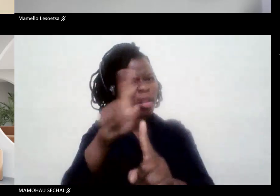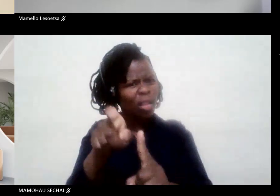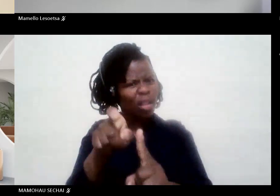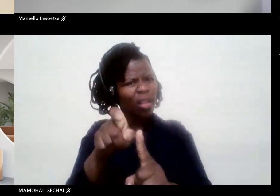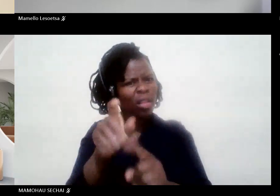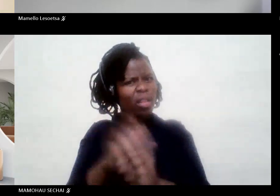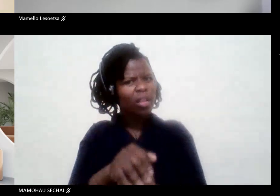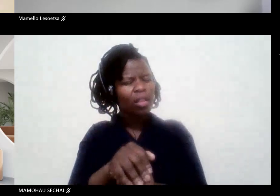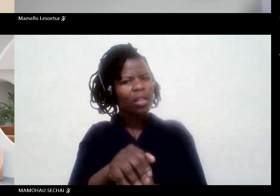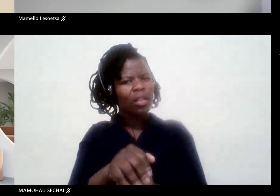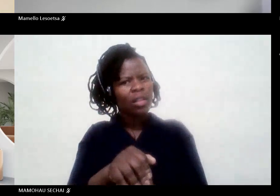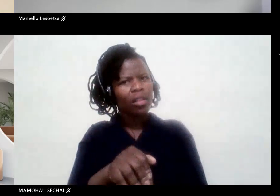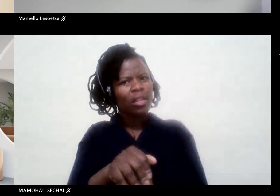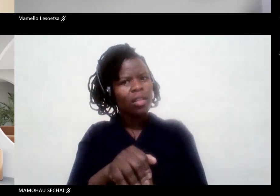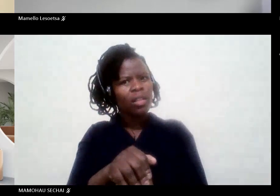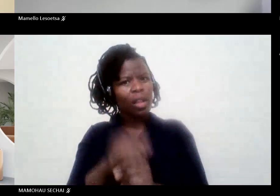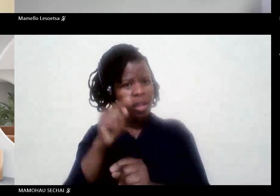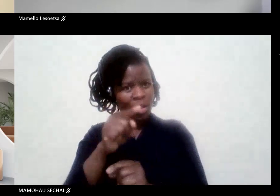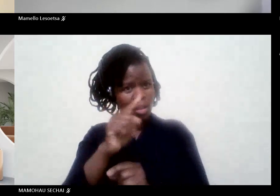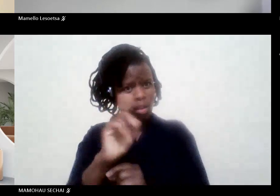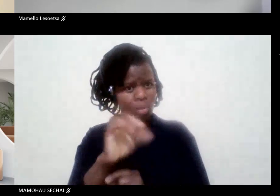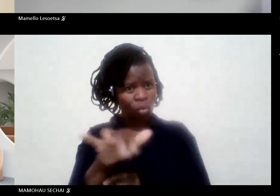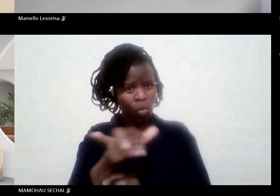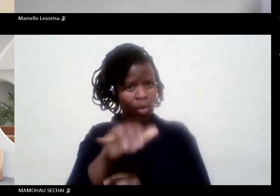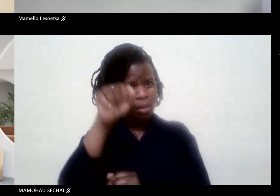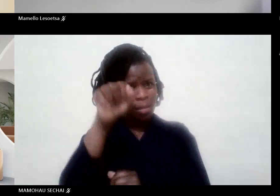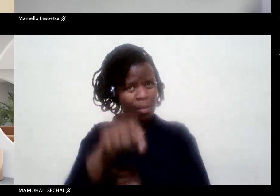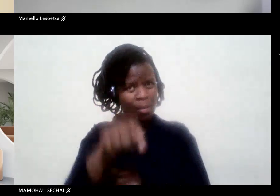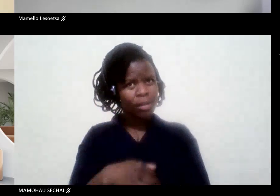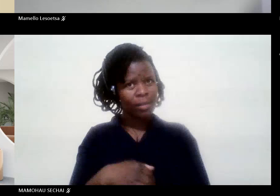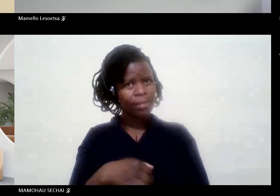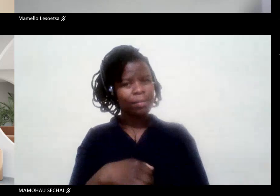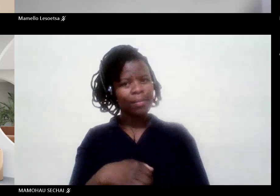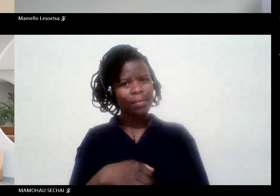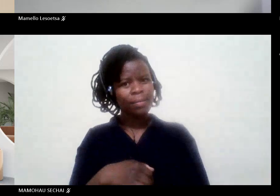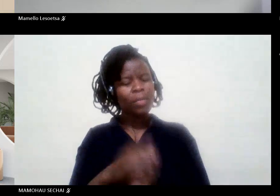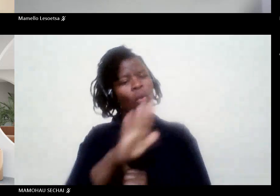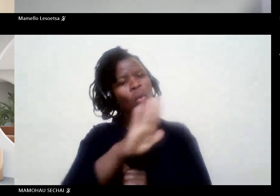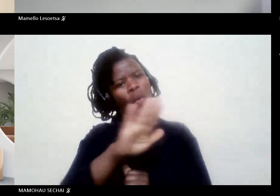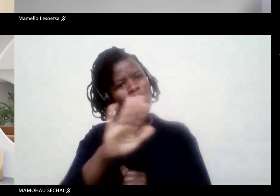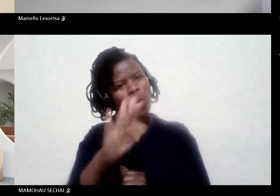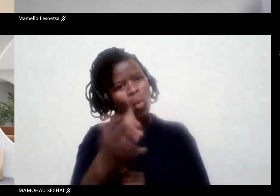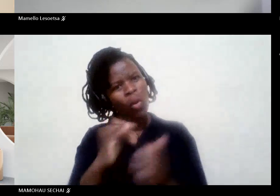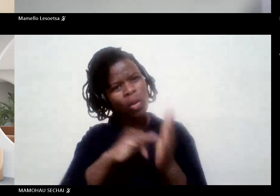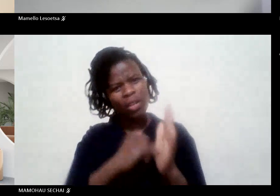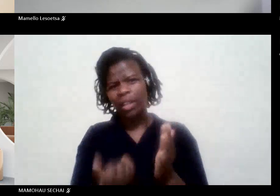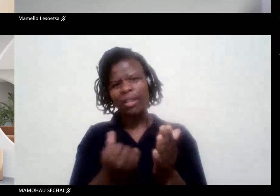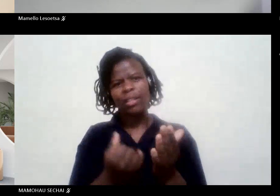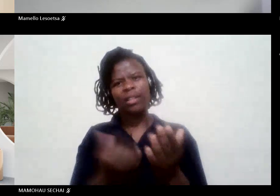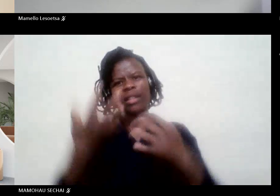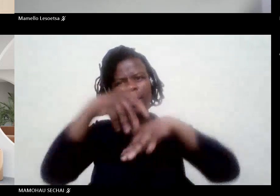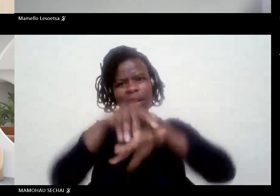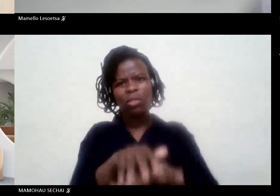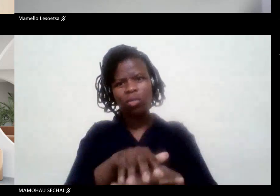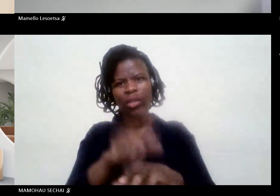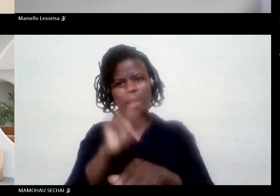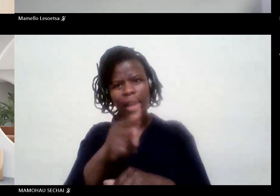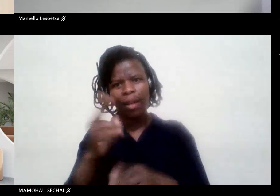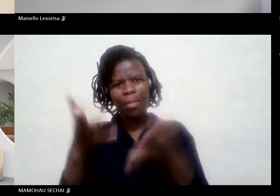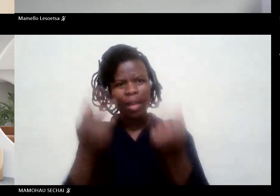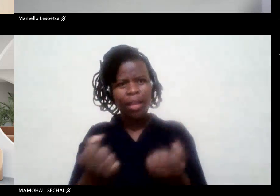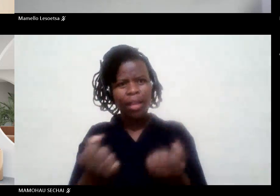Okay, is it just symbolic inclusion? Oh, we have learners who are deaf now at the